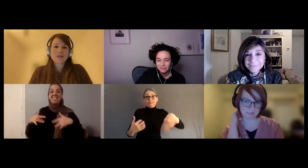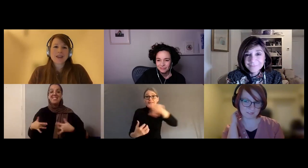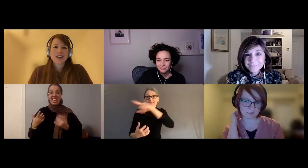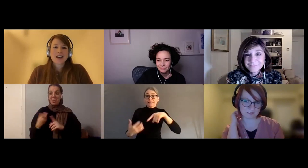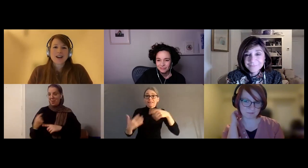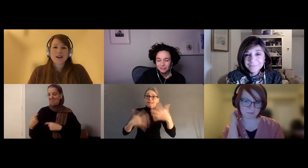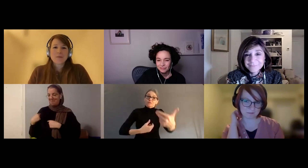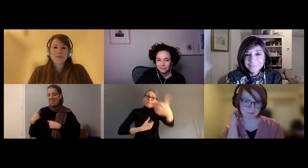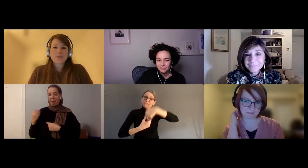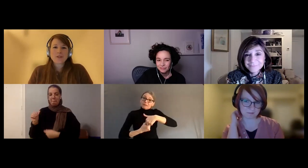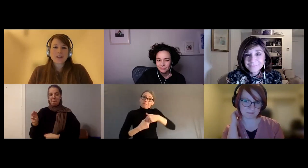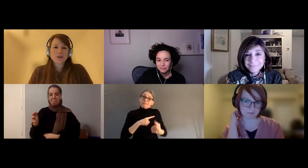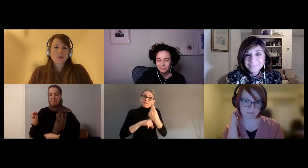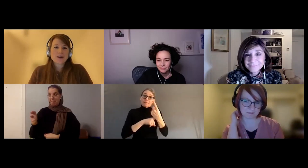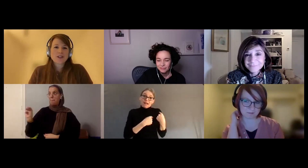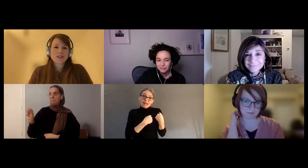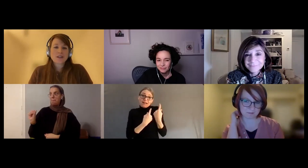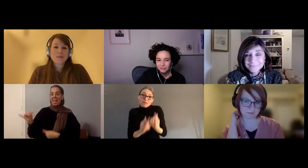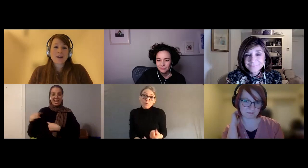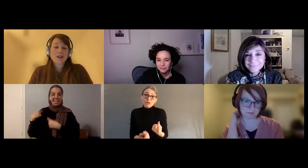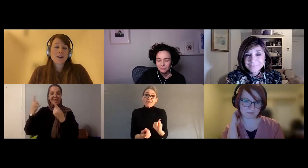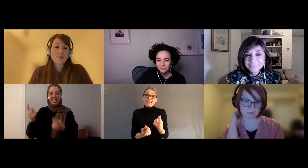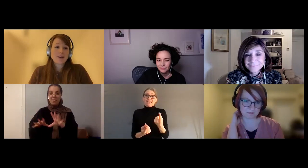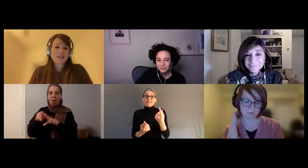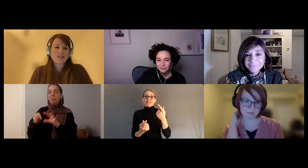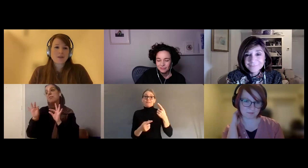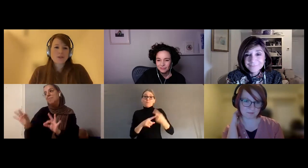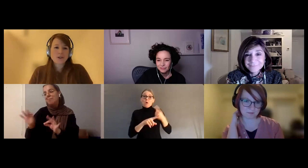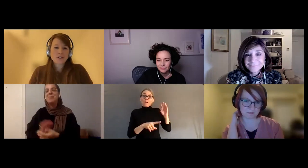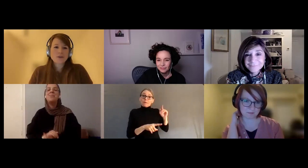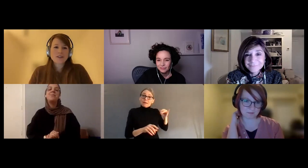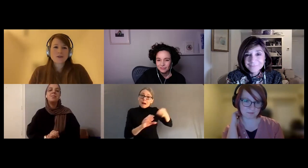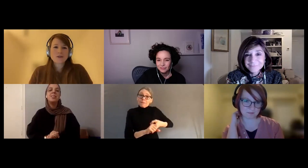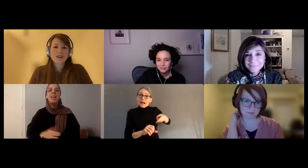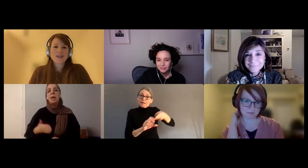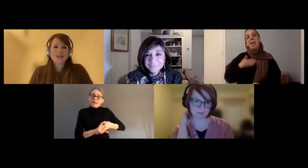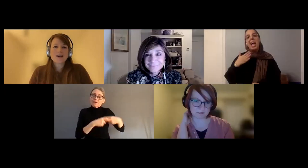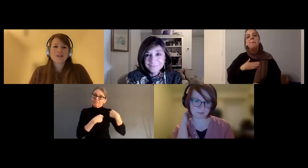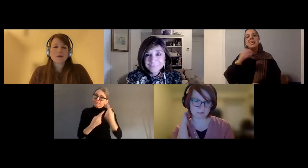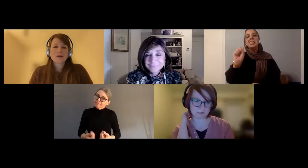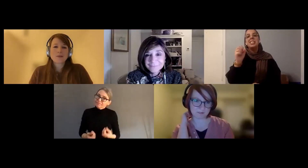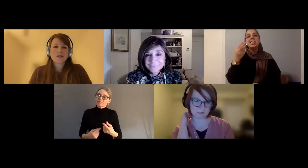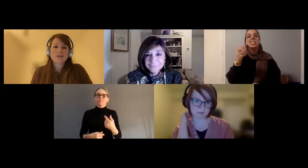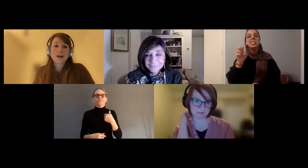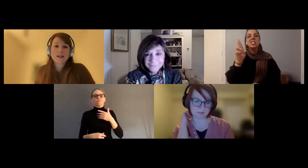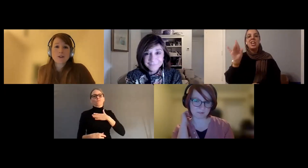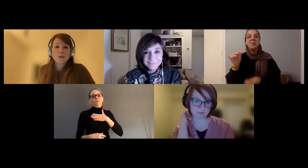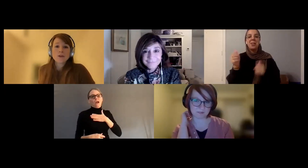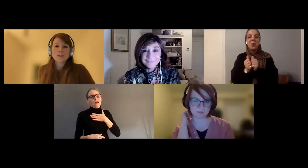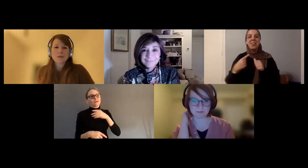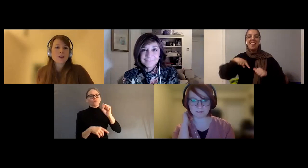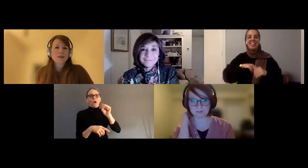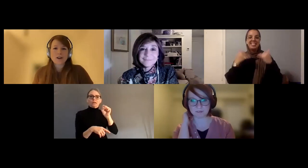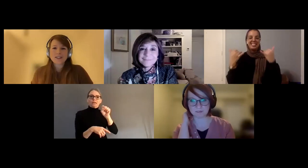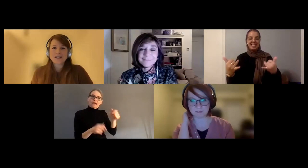year. So thank you so much. And I'm very happy that Sherry Turkle is with us today. And when Professor Magali Öl,